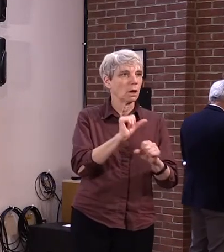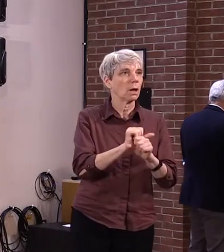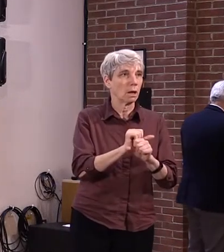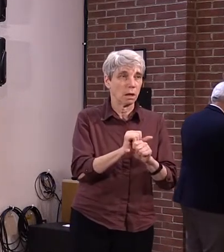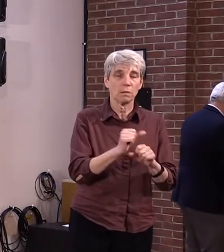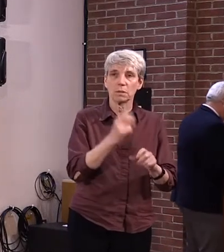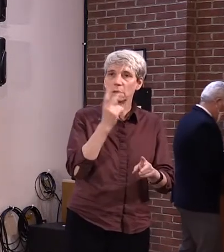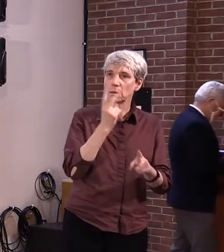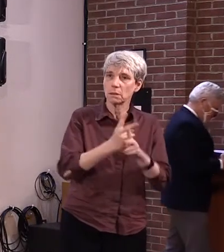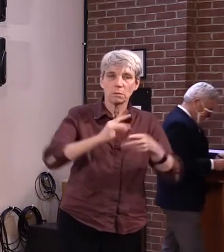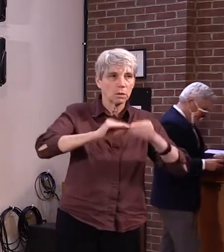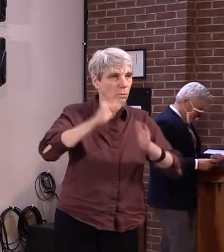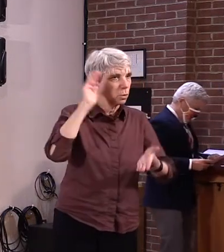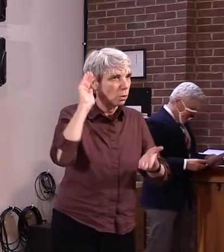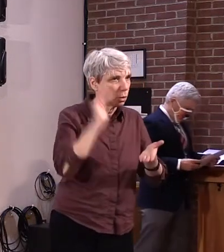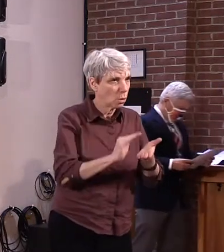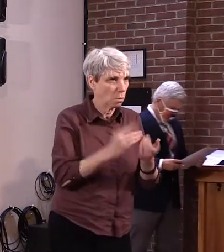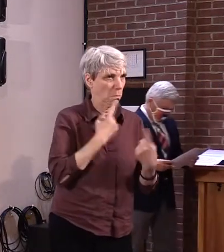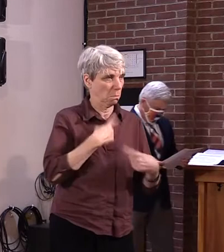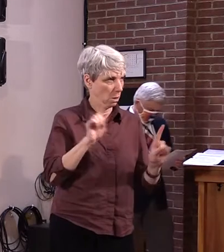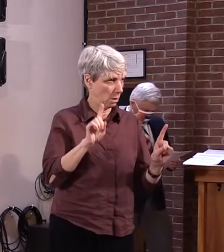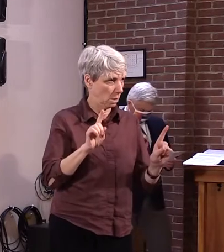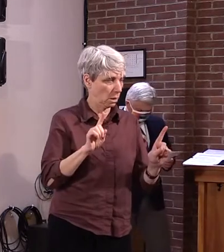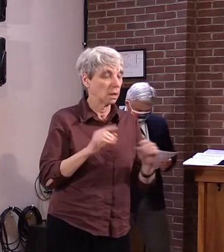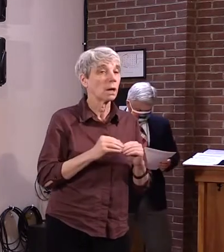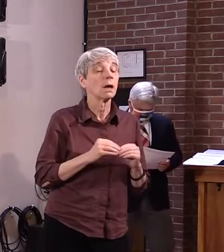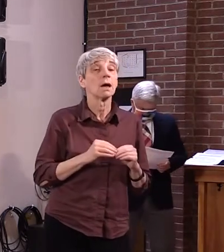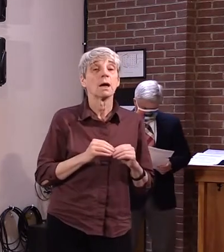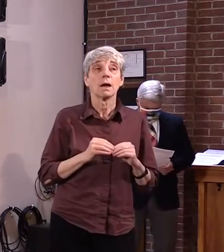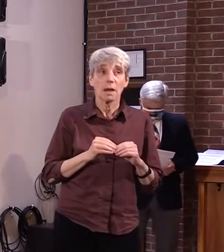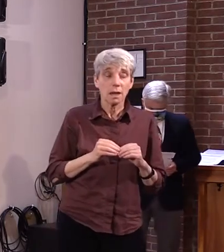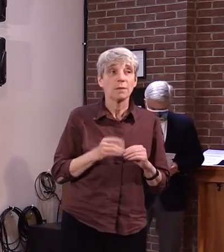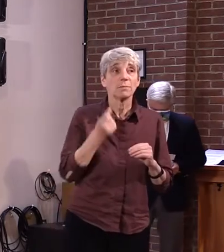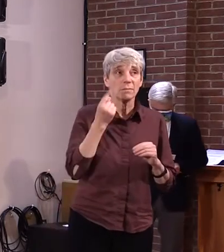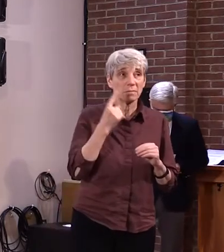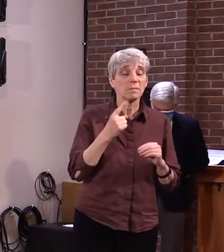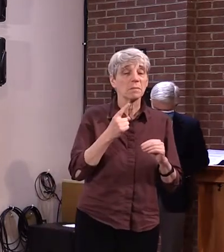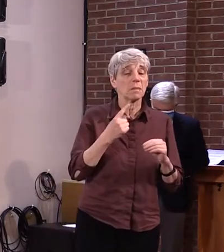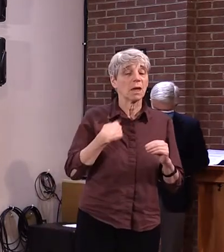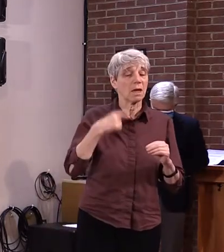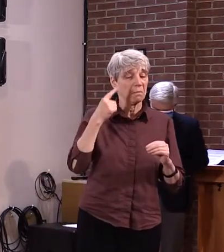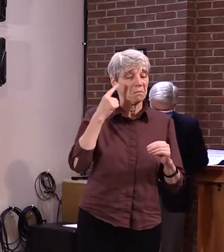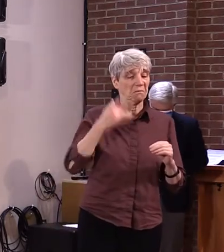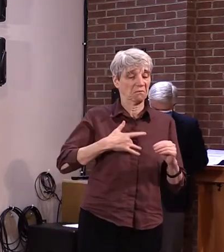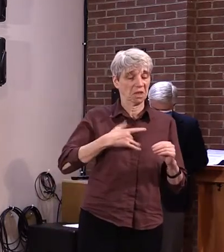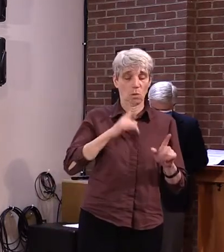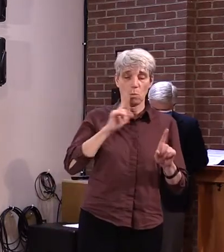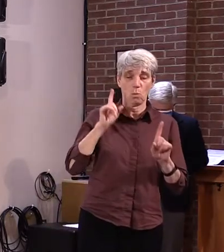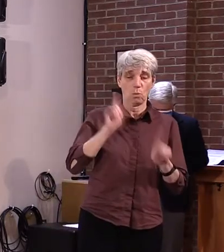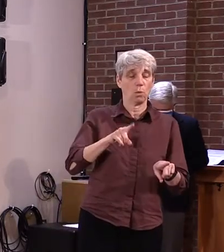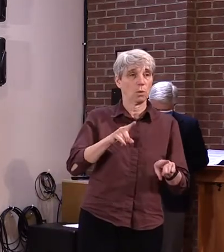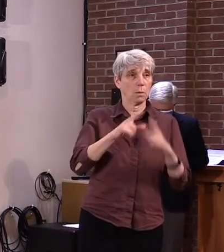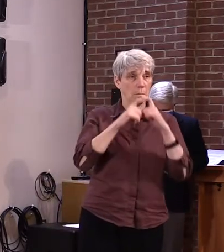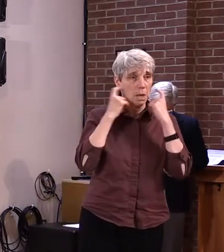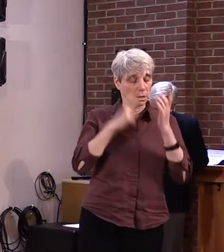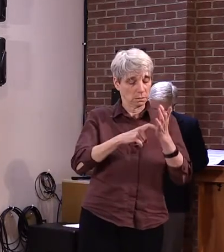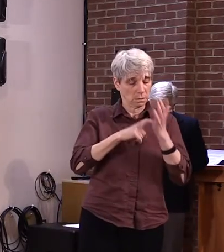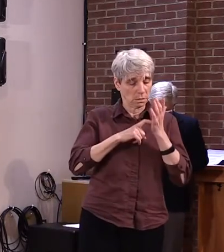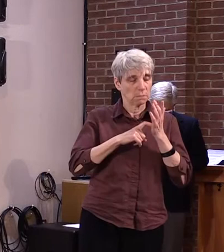So we have been able to avoid that, but I think we put the mask policy in place at the exact right time.